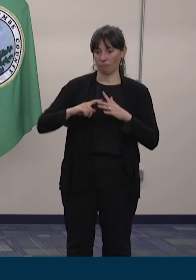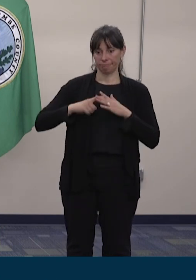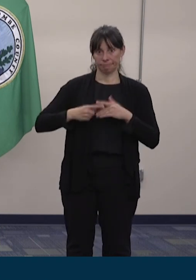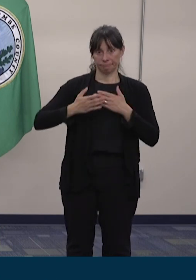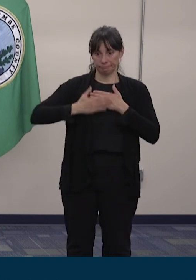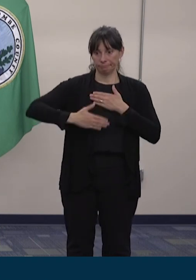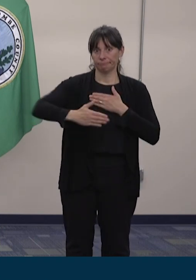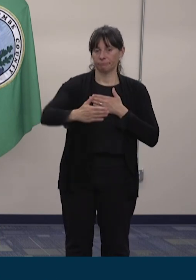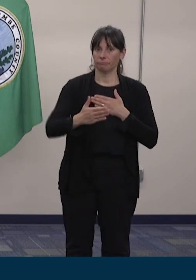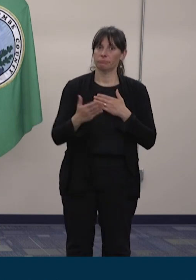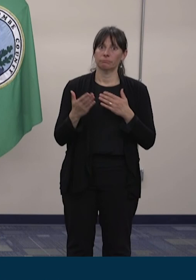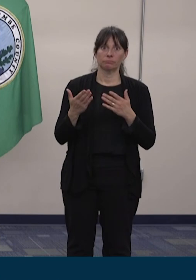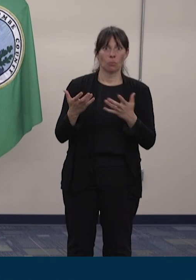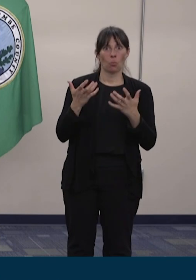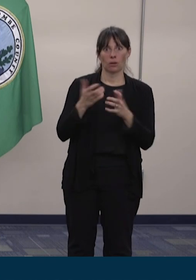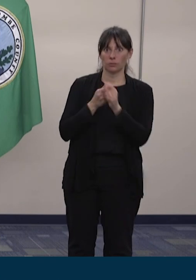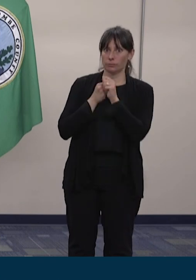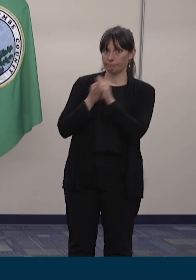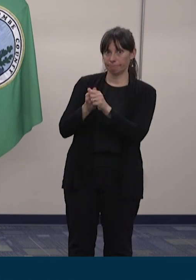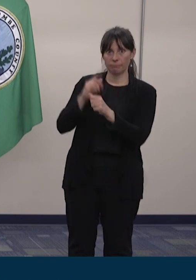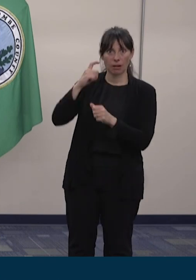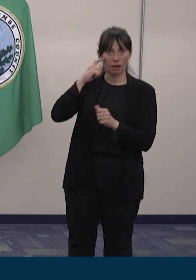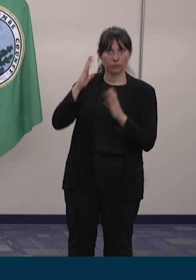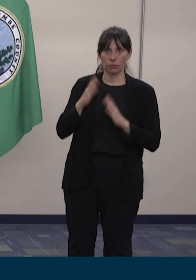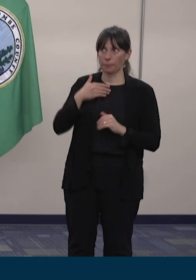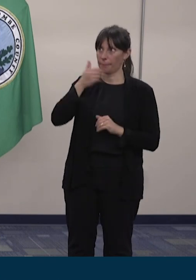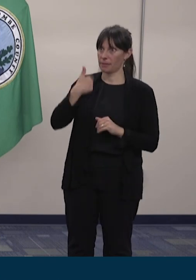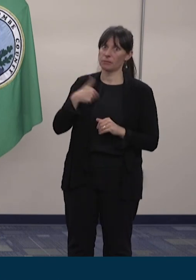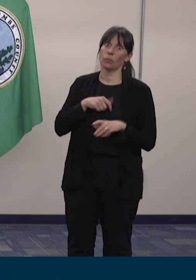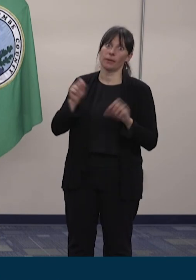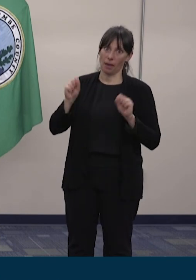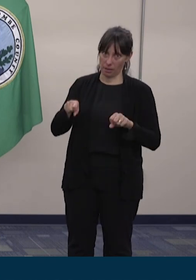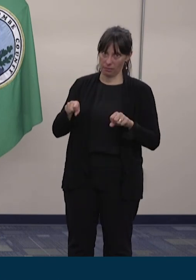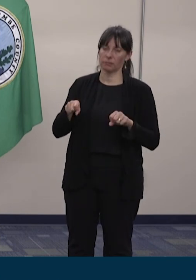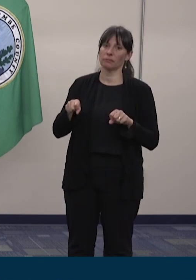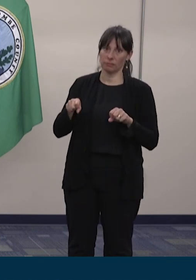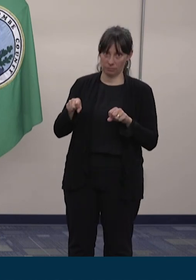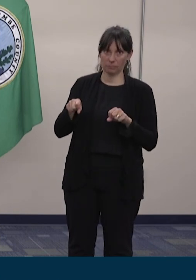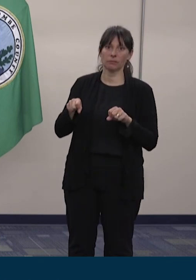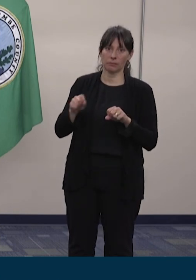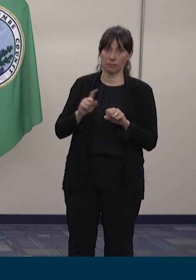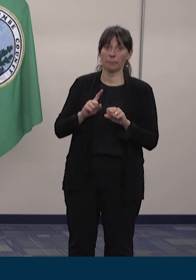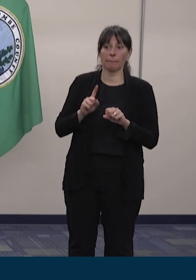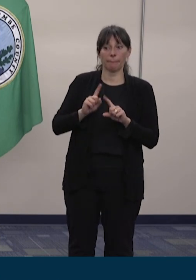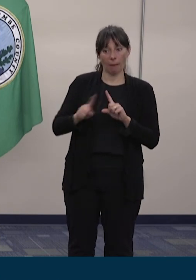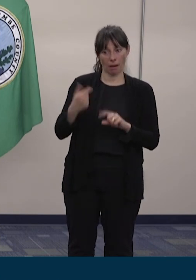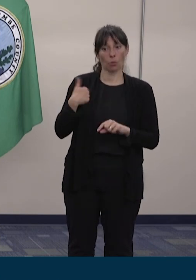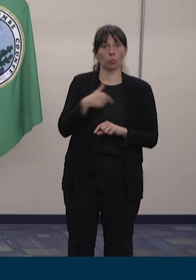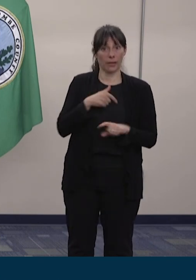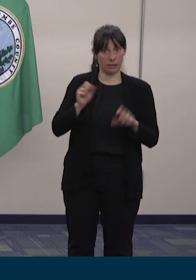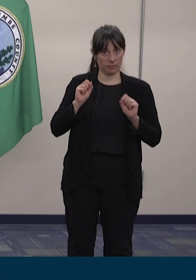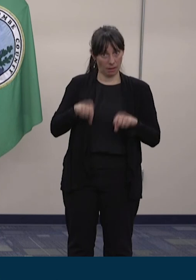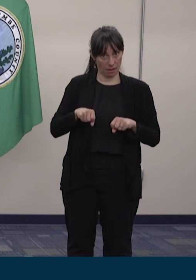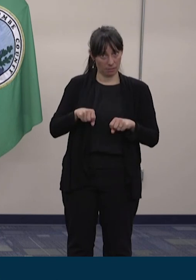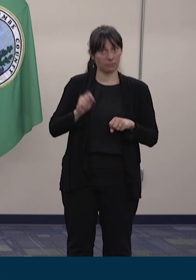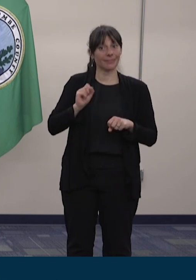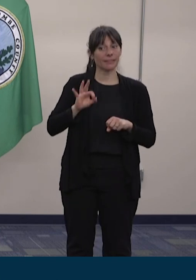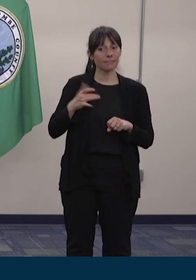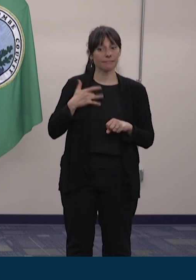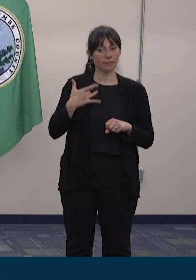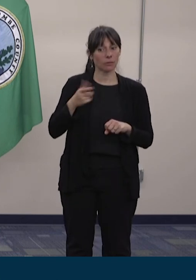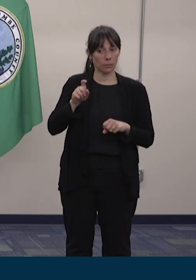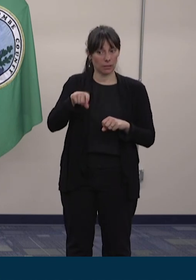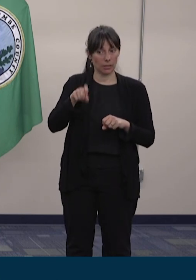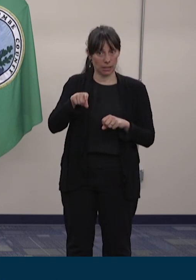best of our ability poder in alinearnos reopening con our communities. las pautas del But we gobernador will lo más always que reserve the podamos, ability pero también to add reservamos la further habilidad de poder restrictions in the adherir